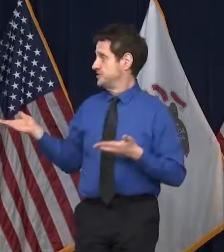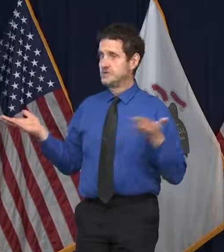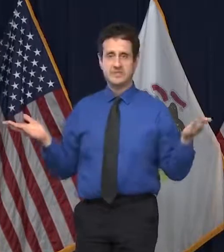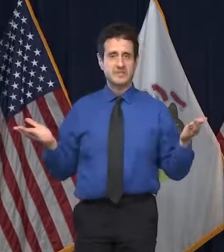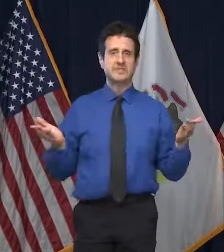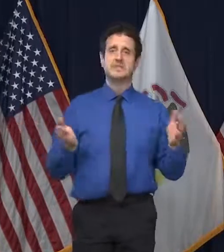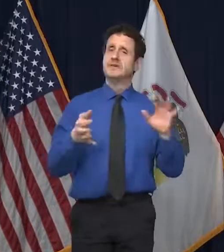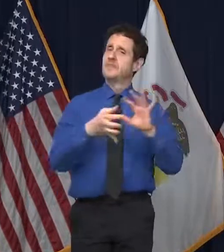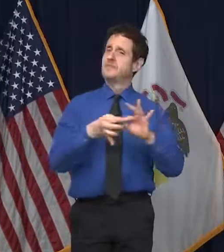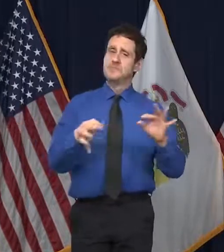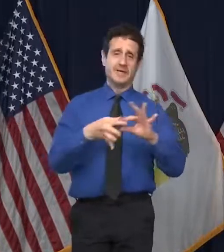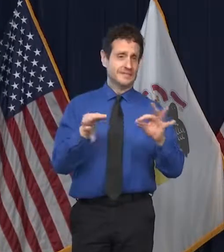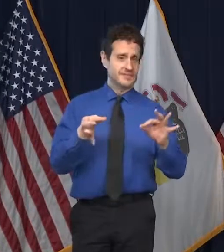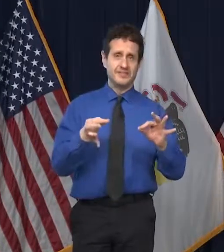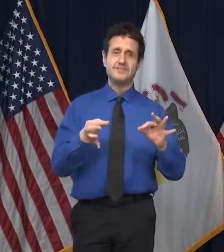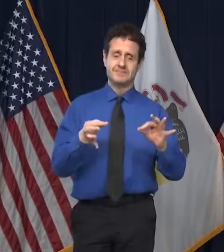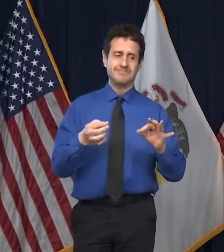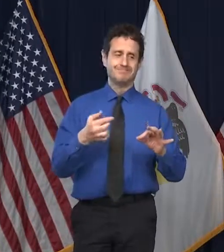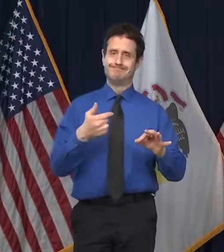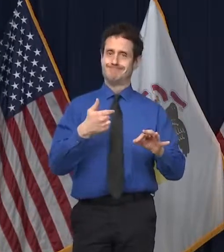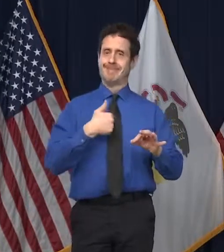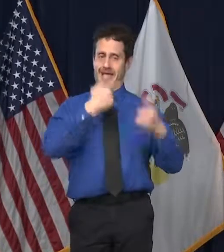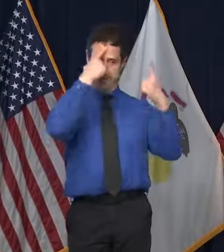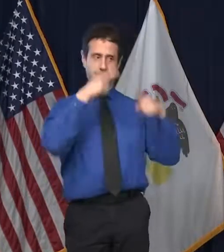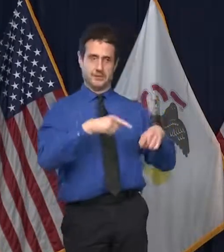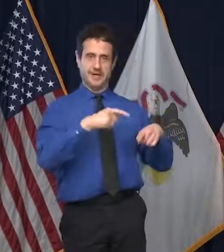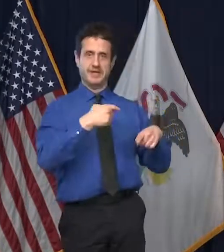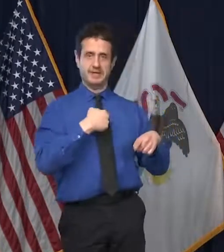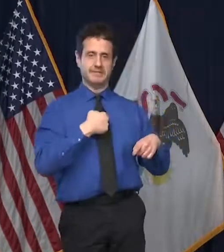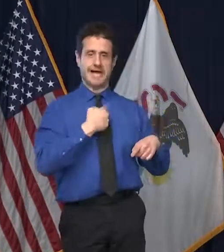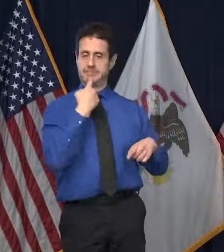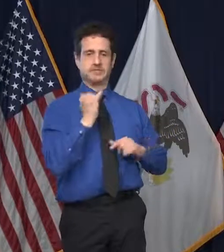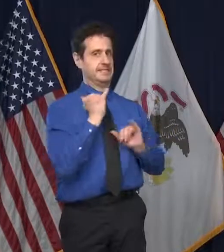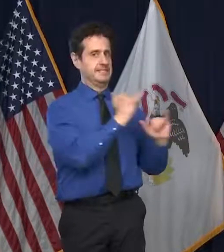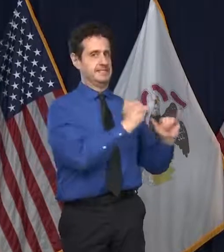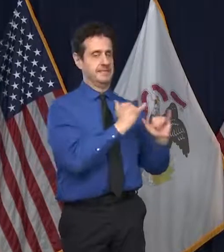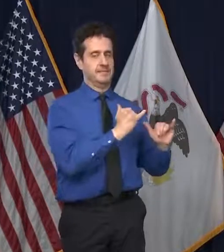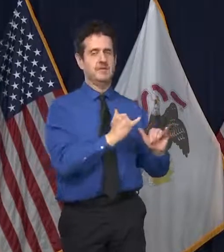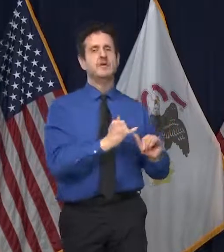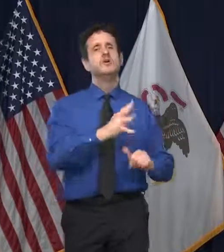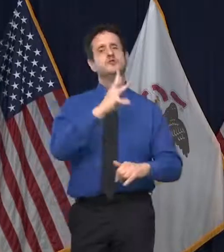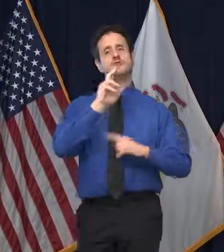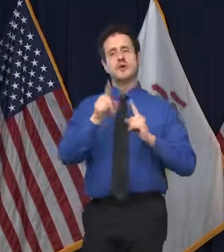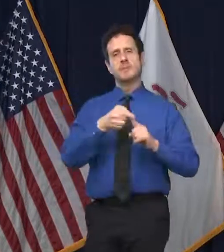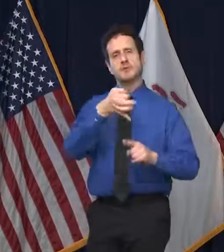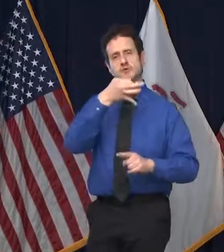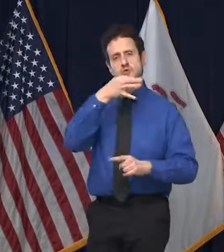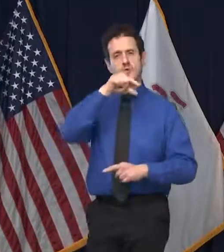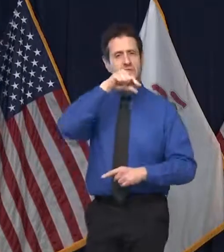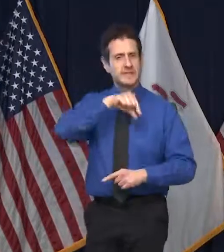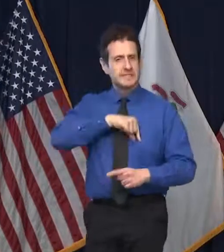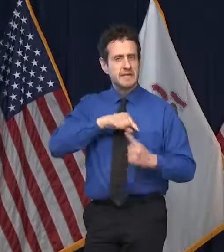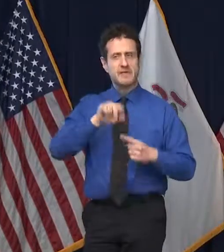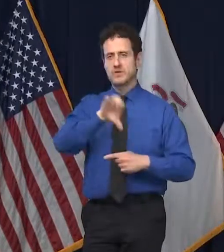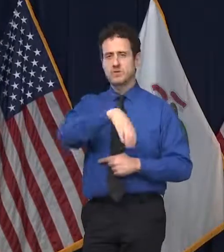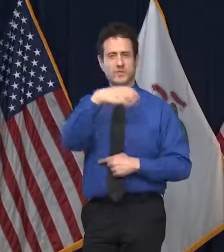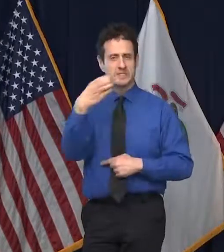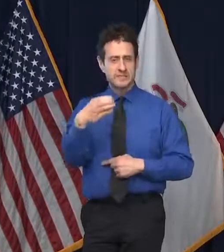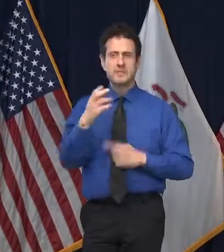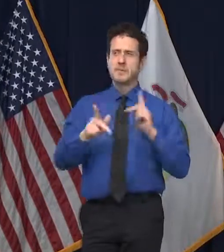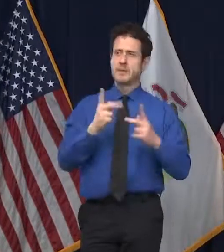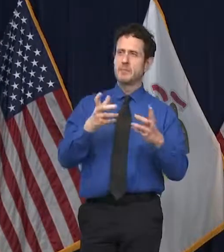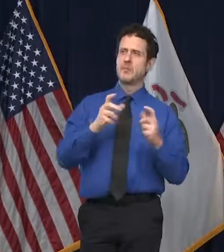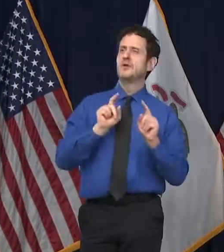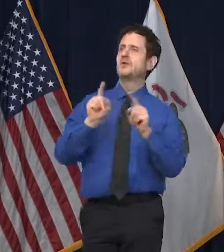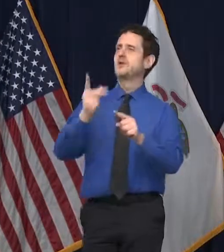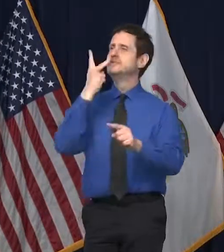is the same. And to follow on that, I need to talk about the upcoming holiday season, traveling to see family